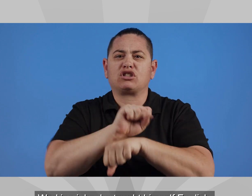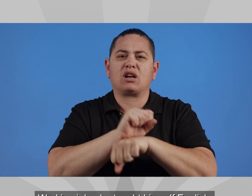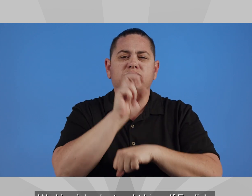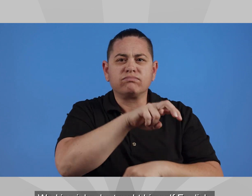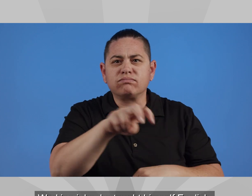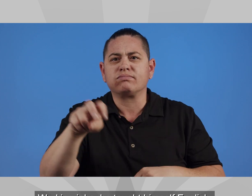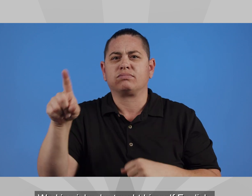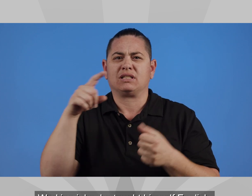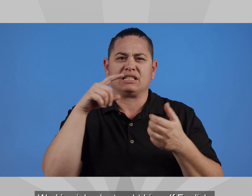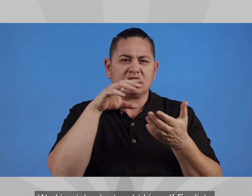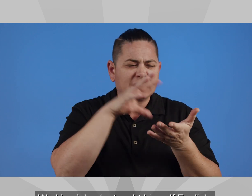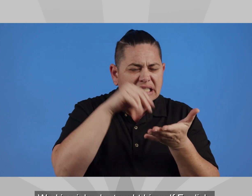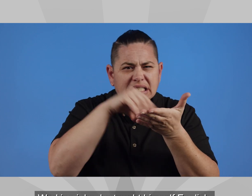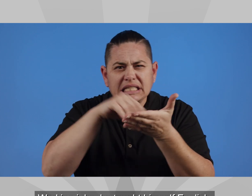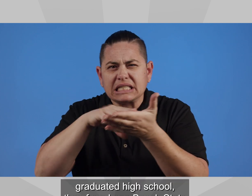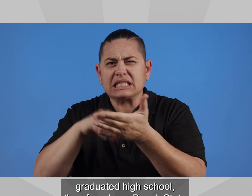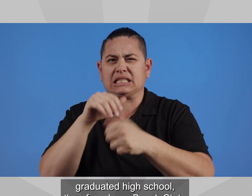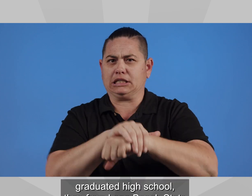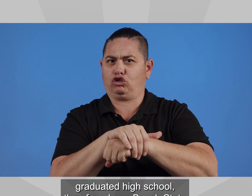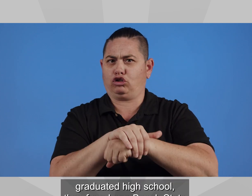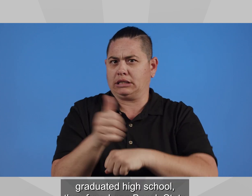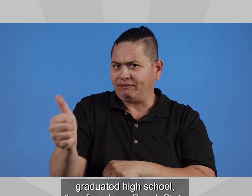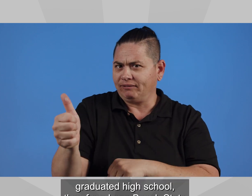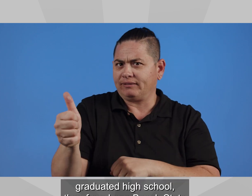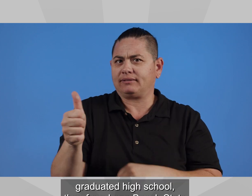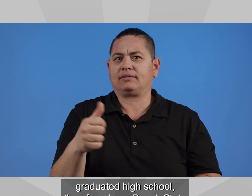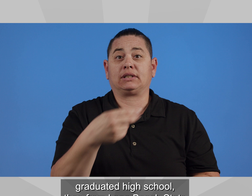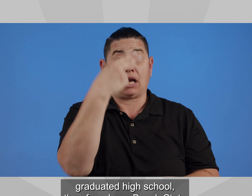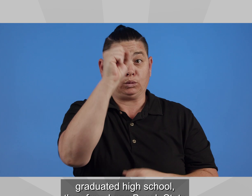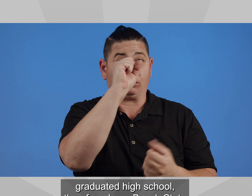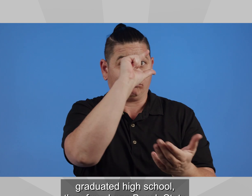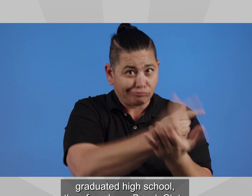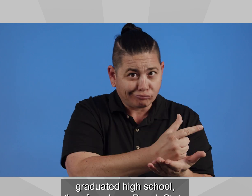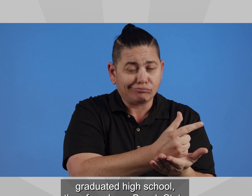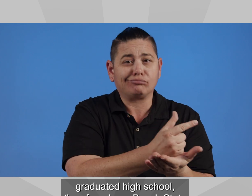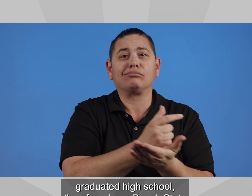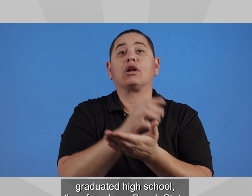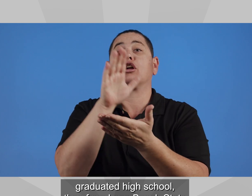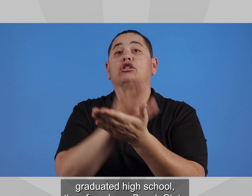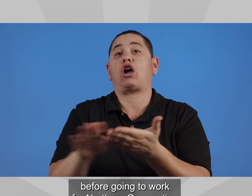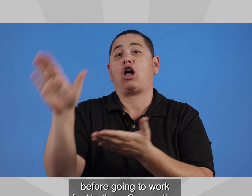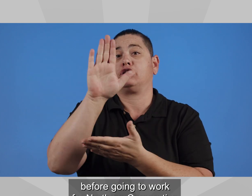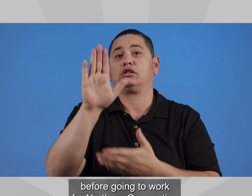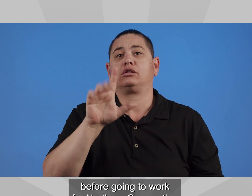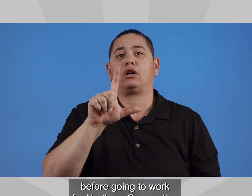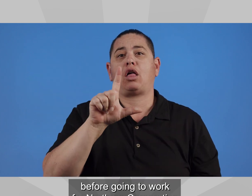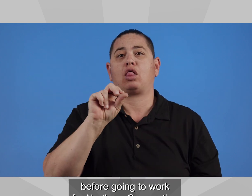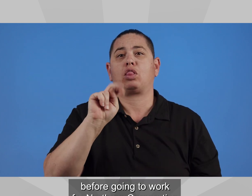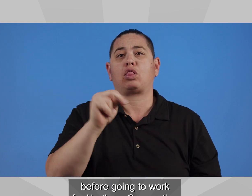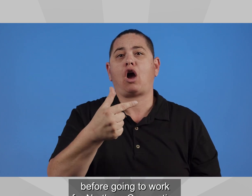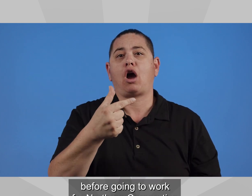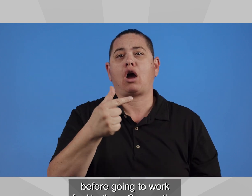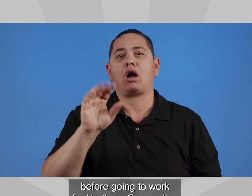Working jobs, he taught himself English, graduated high school, then from Long Beach State, before going to work